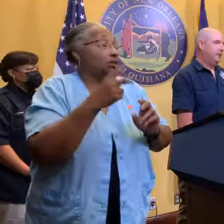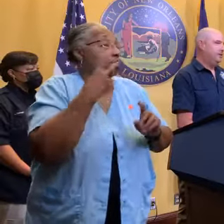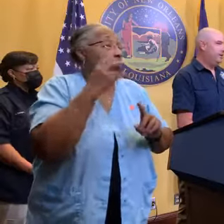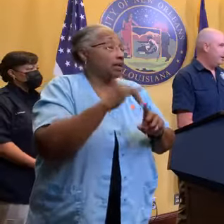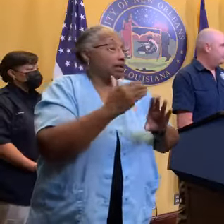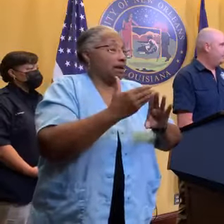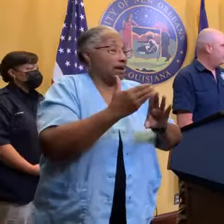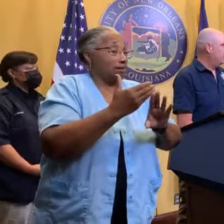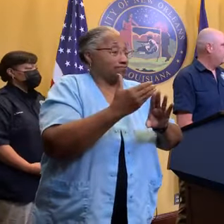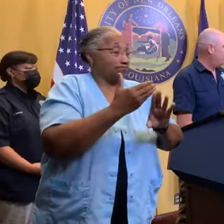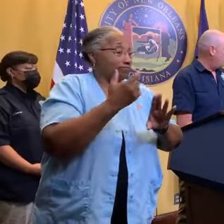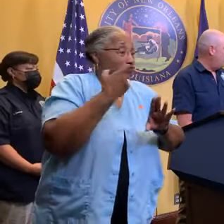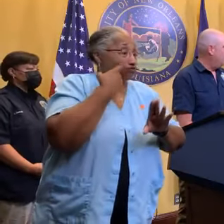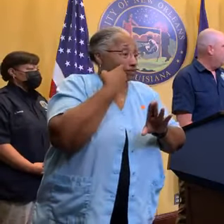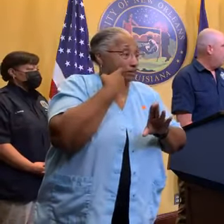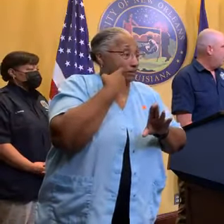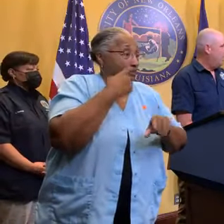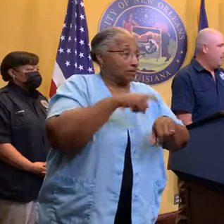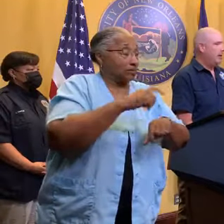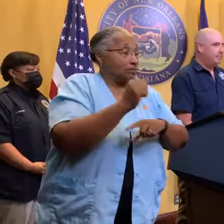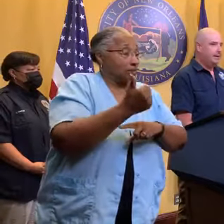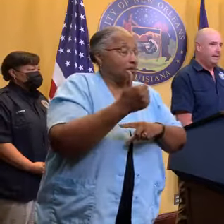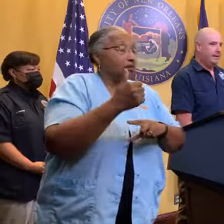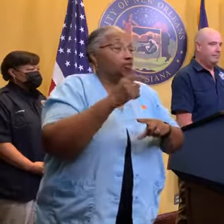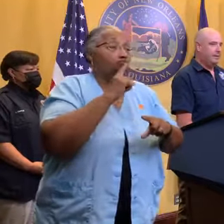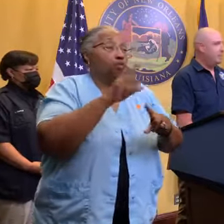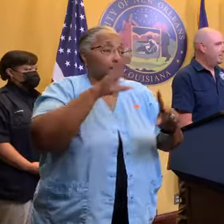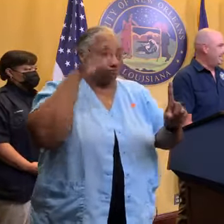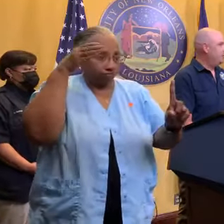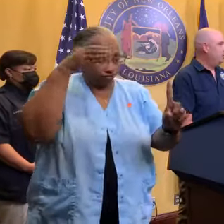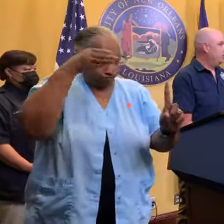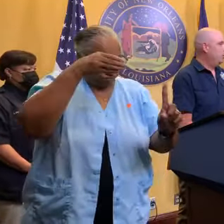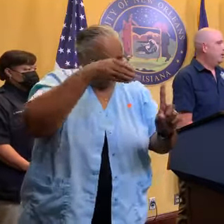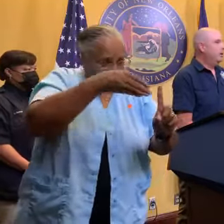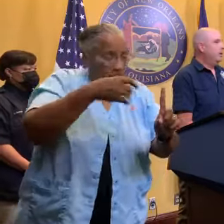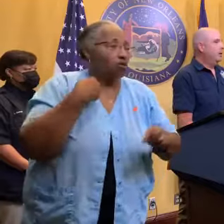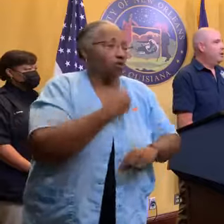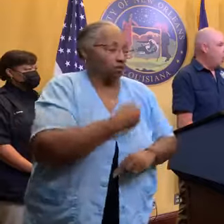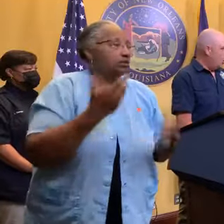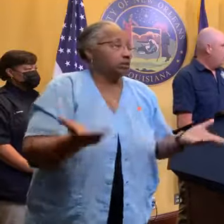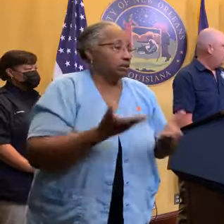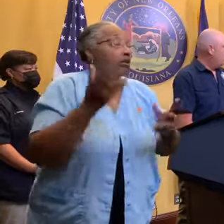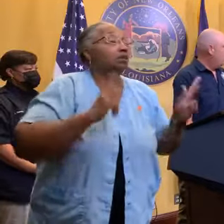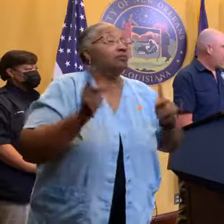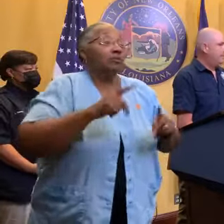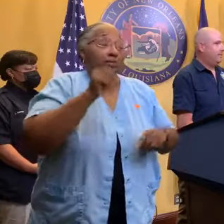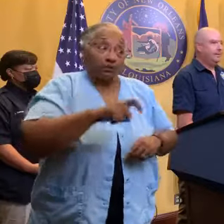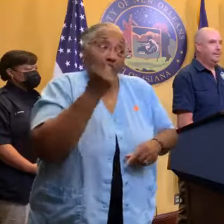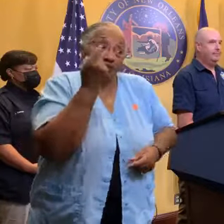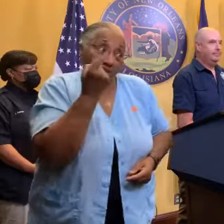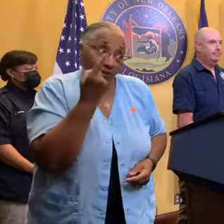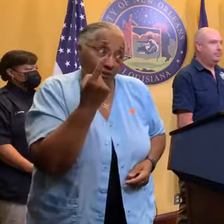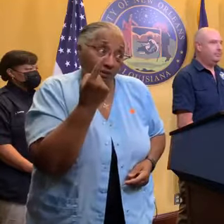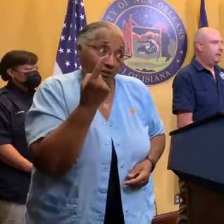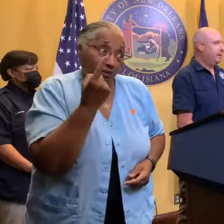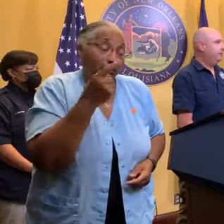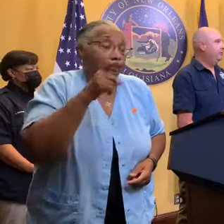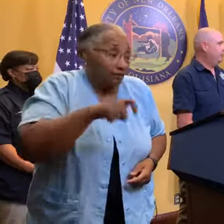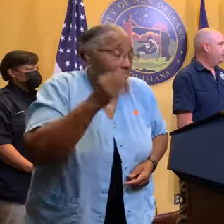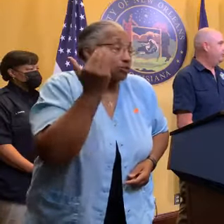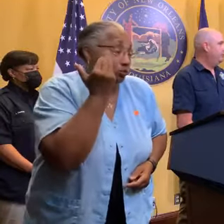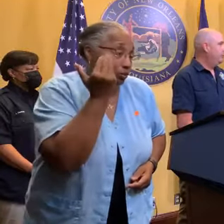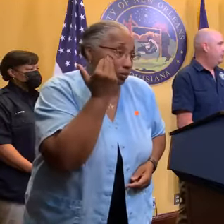it's laser focused on our area, and people need to know that